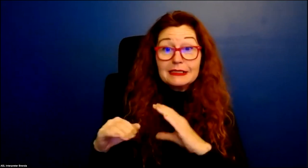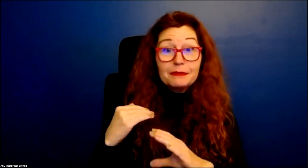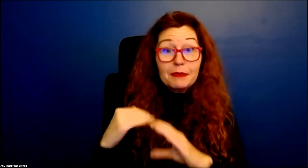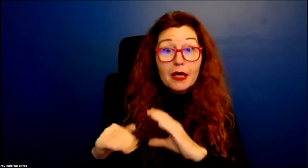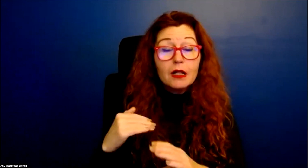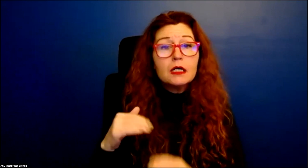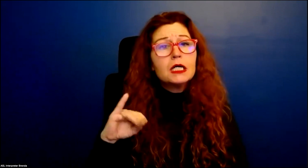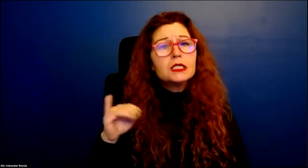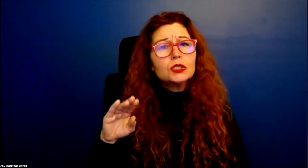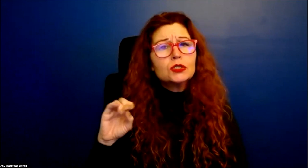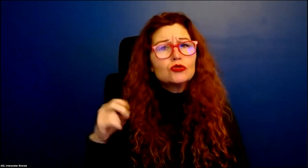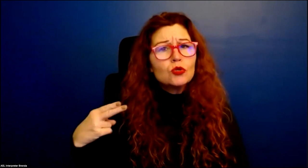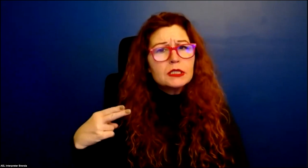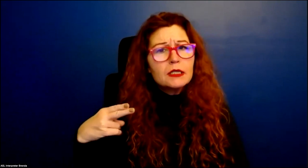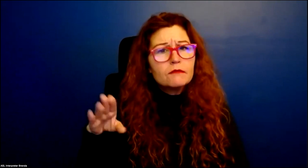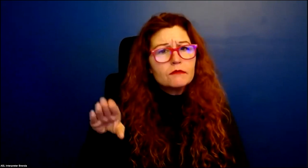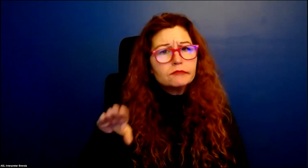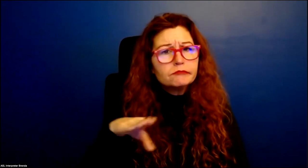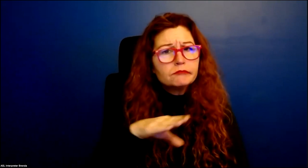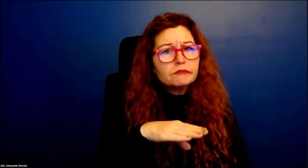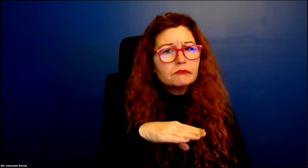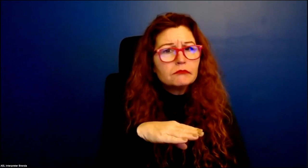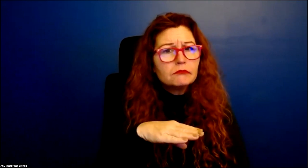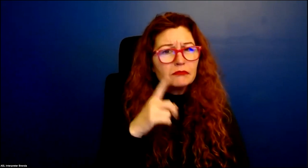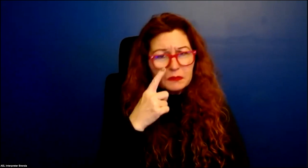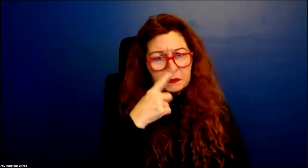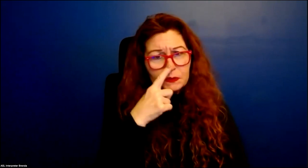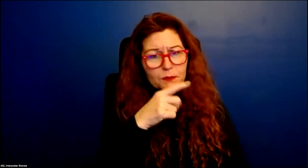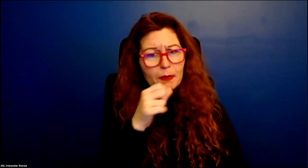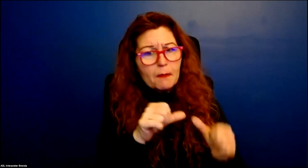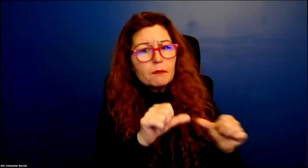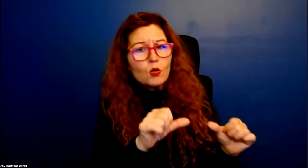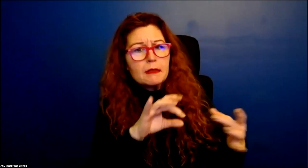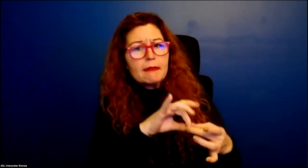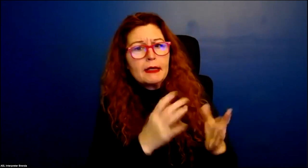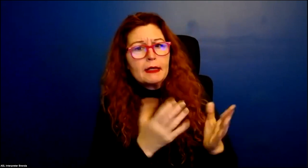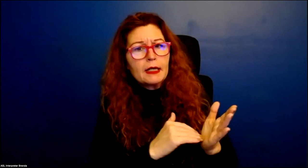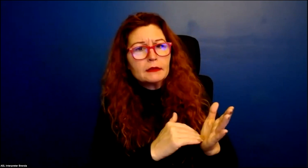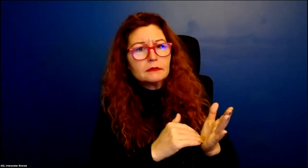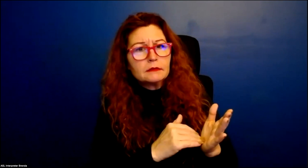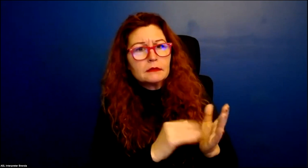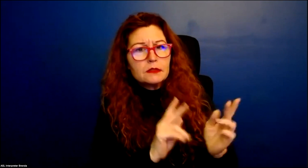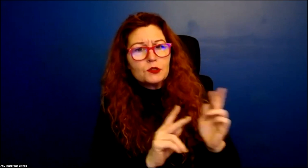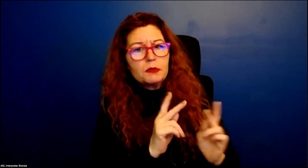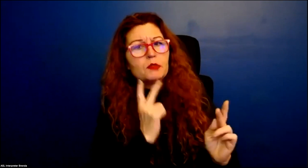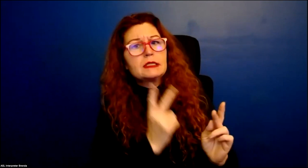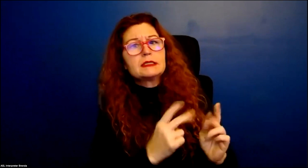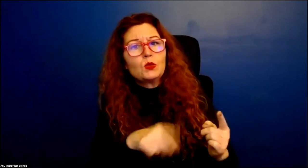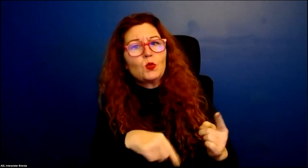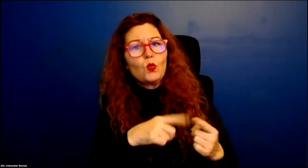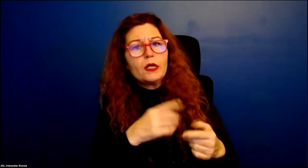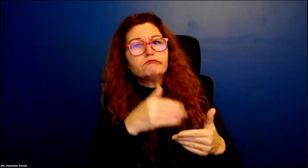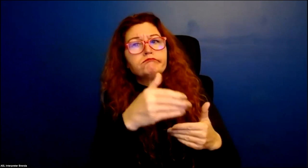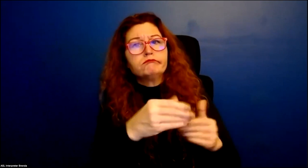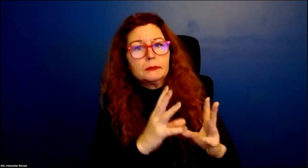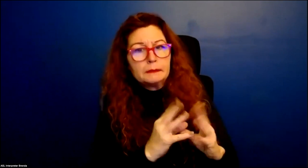you think you can maybe post that really quick again so people can kind of take a look at that really, really quickly again? And if you